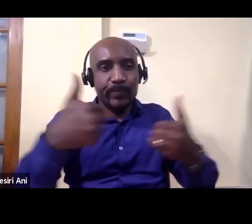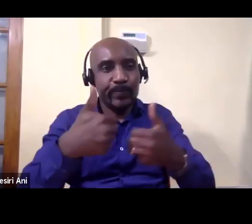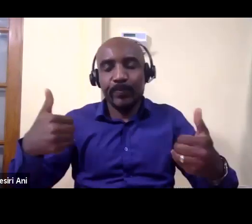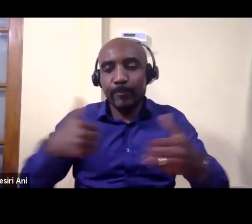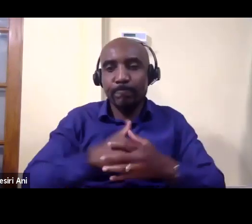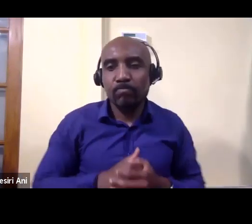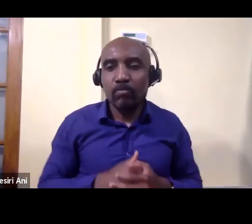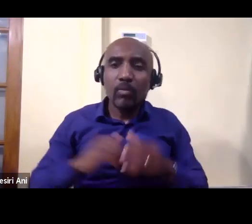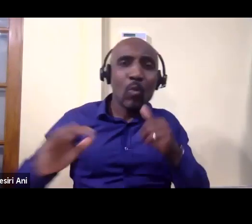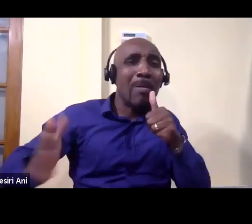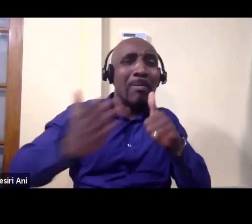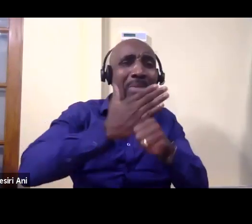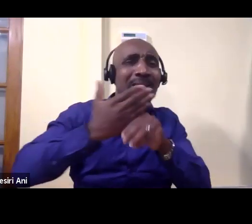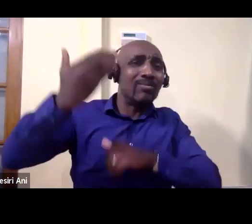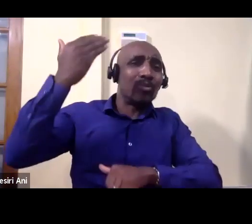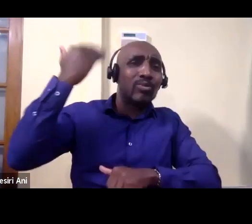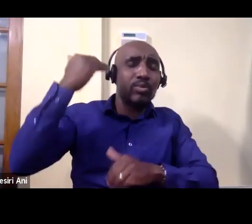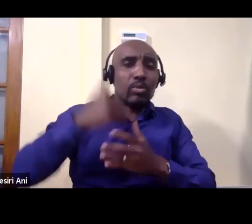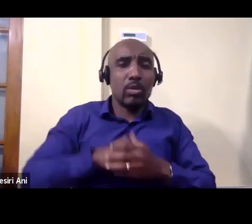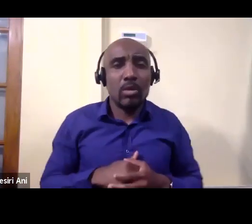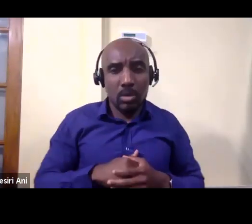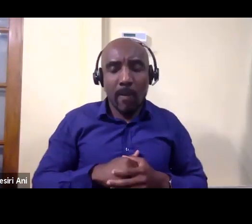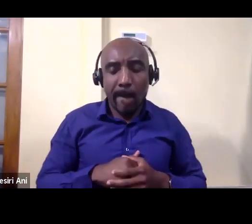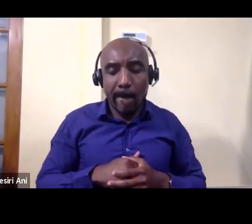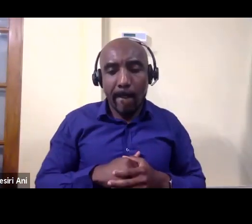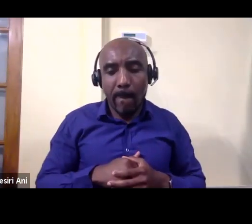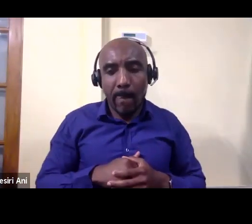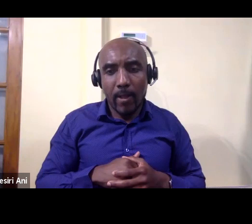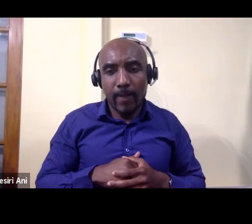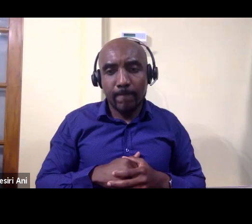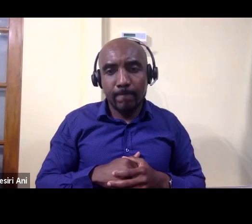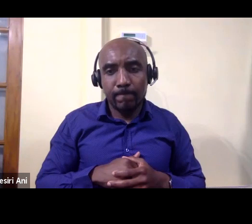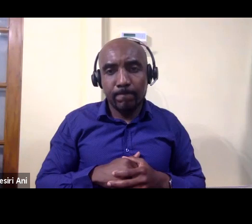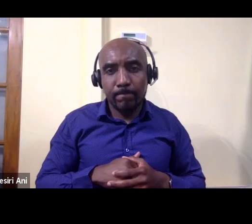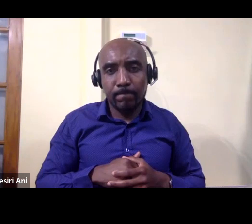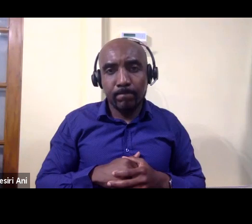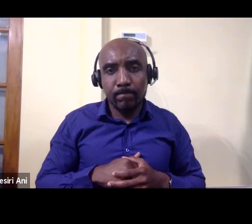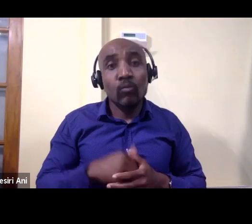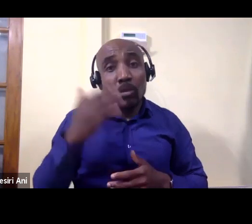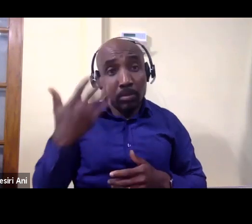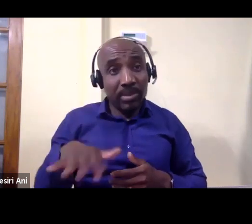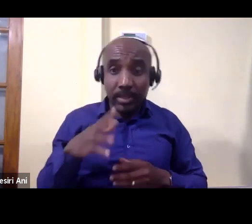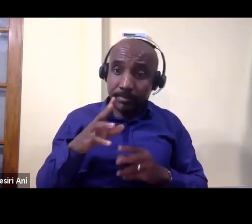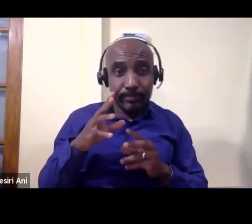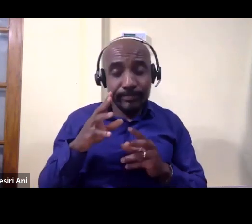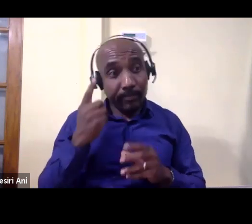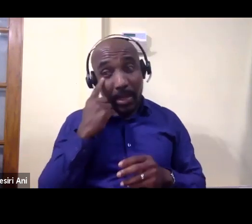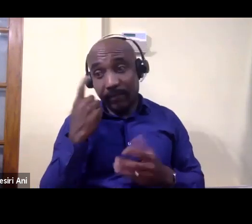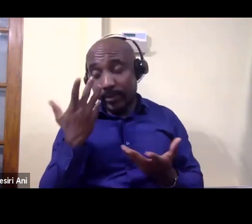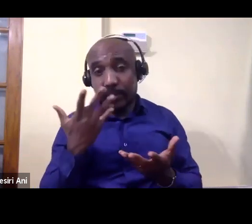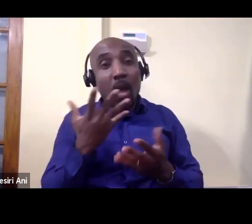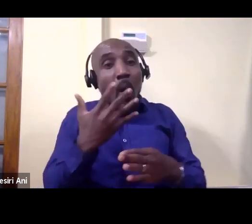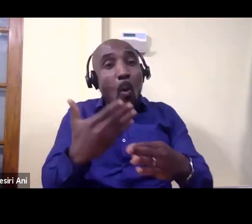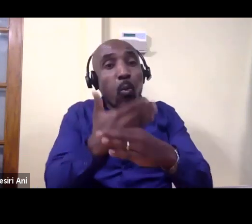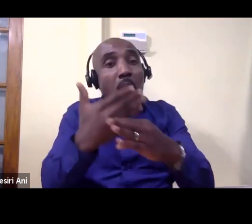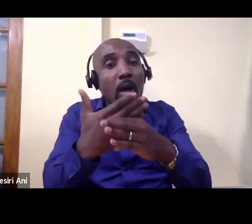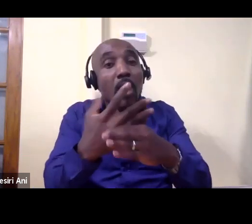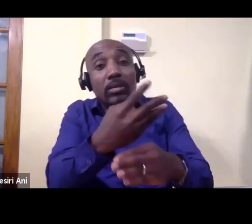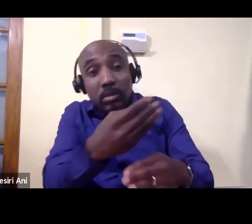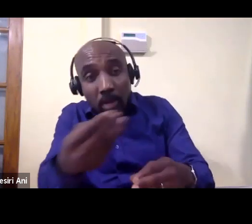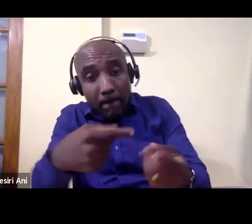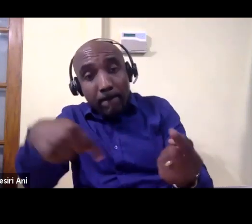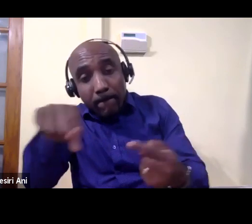Right from the start, what we have seen is a situation where some workers, those mainly